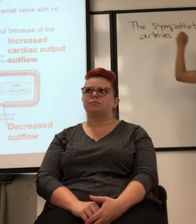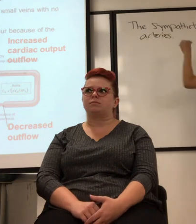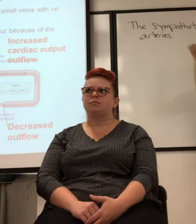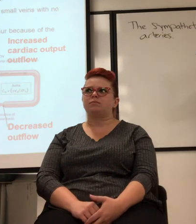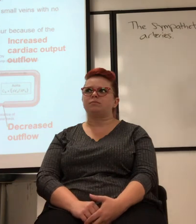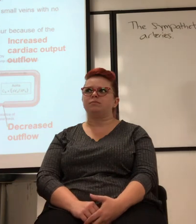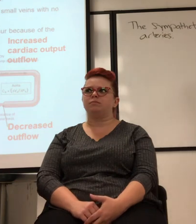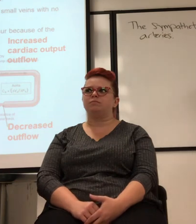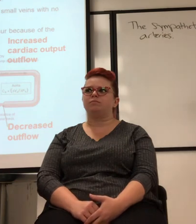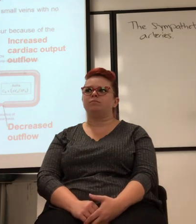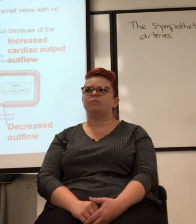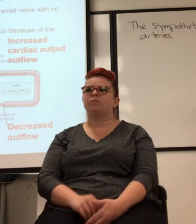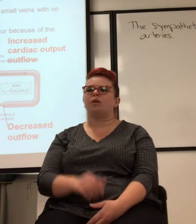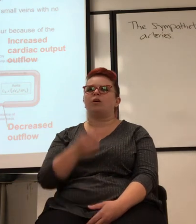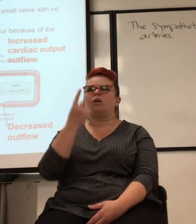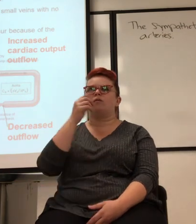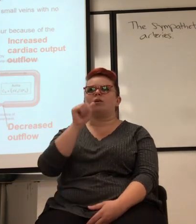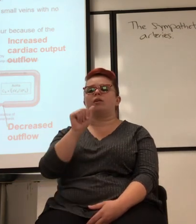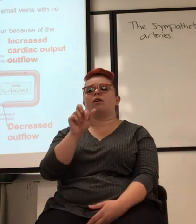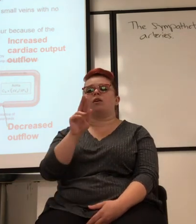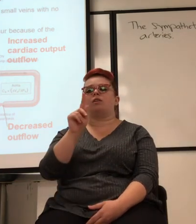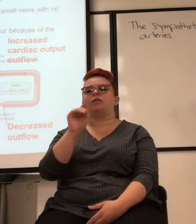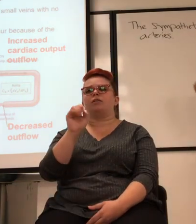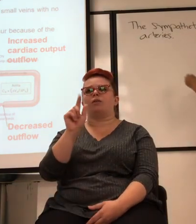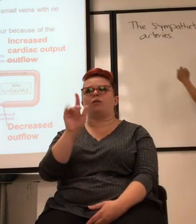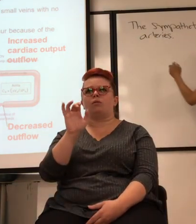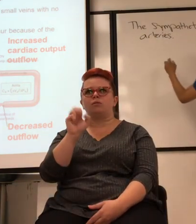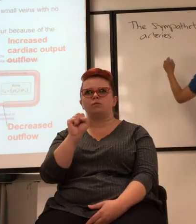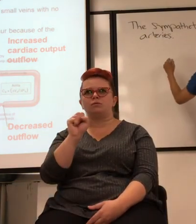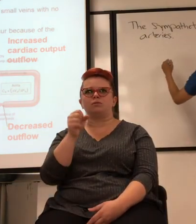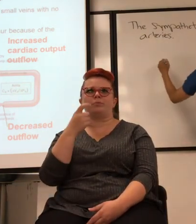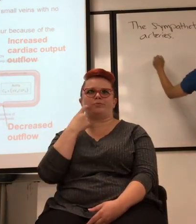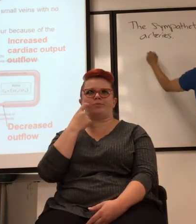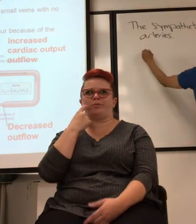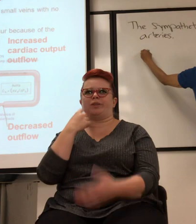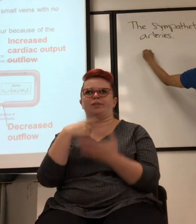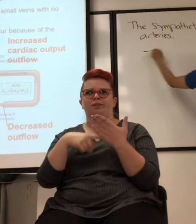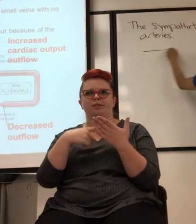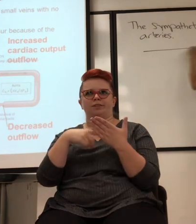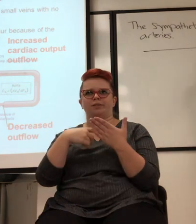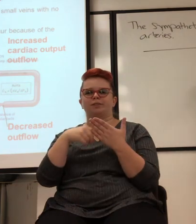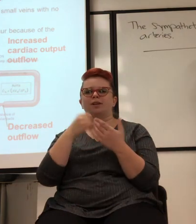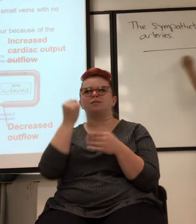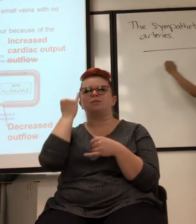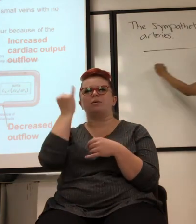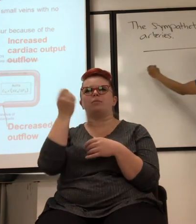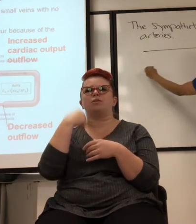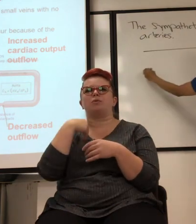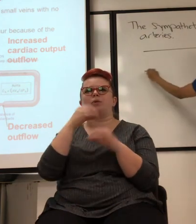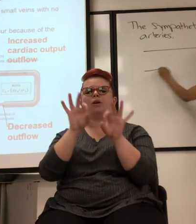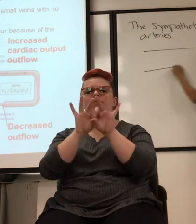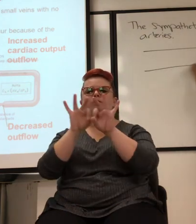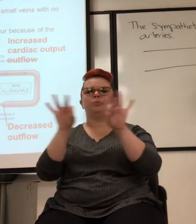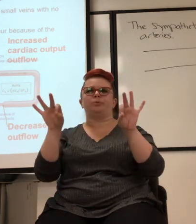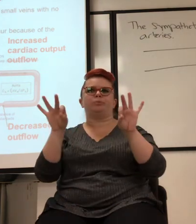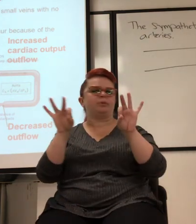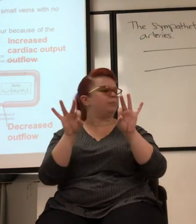So for the arterioles, what we just got through saying, just to review real quick, imagine you have a tube, I'll just kind of draw like